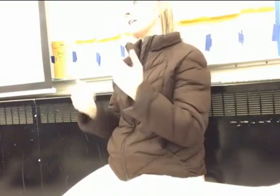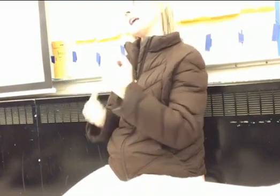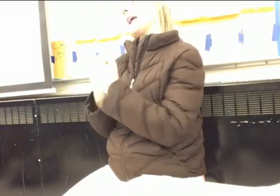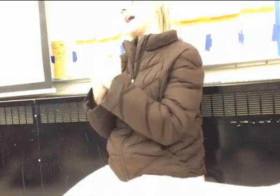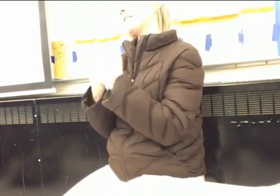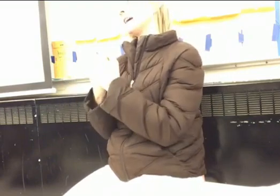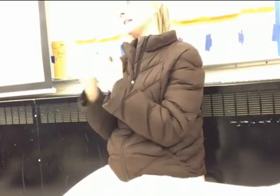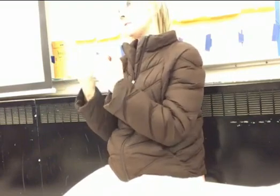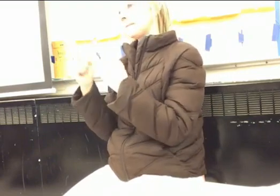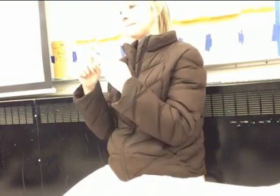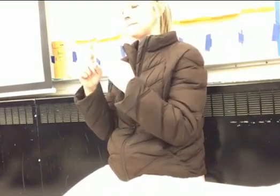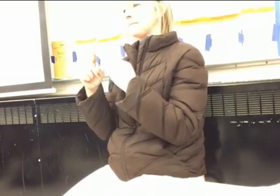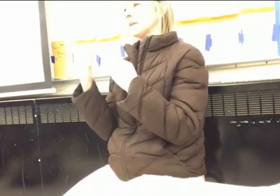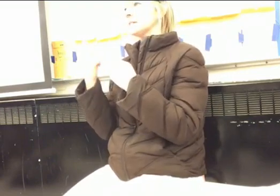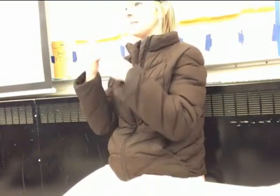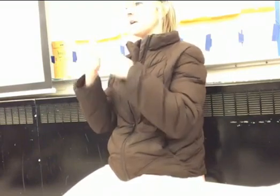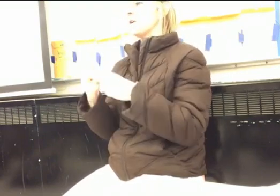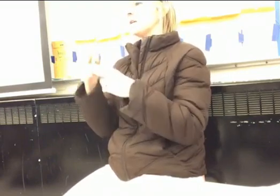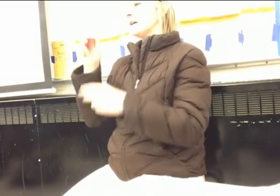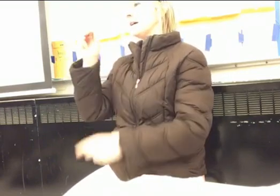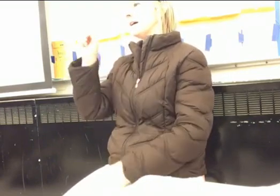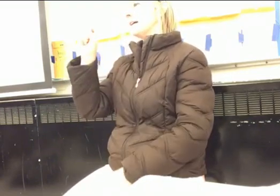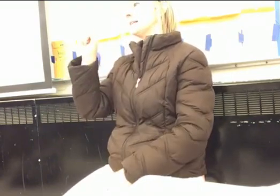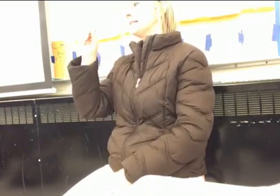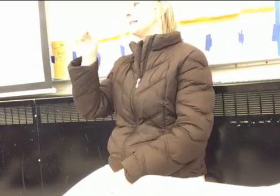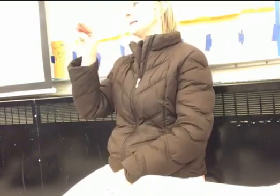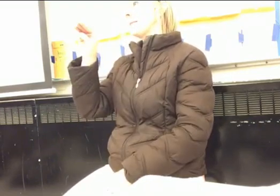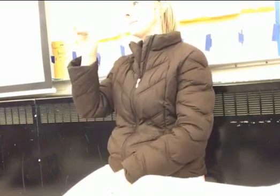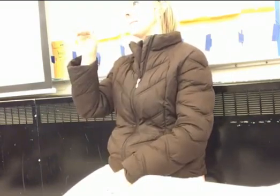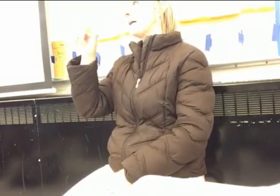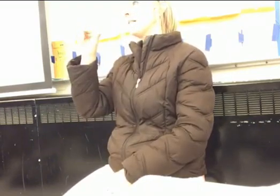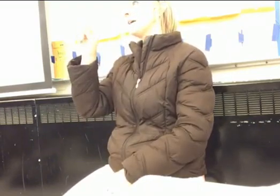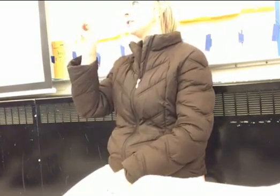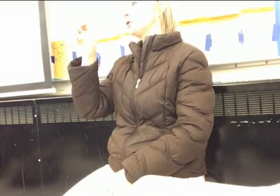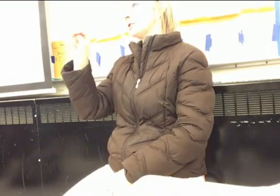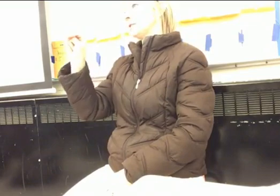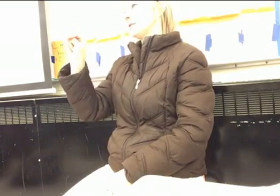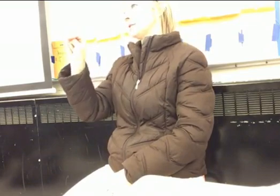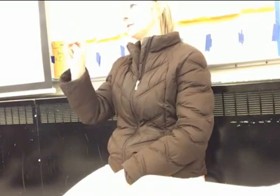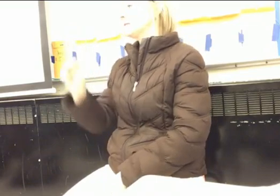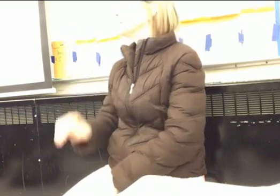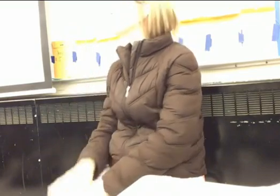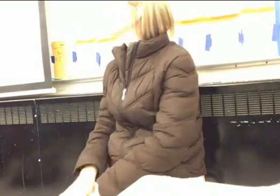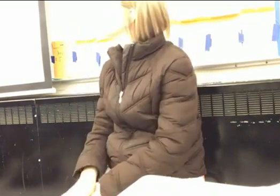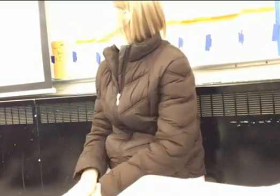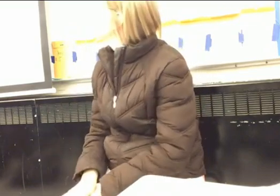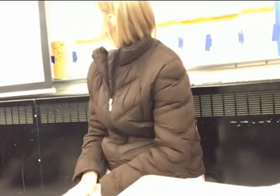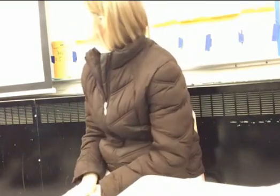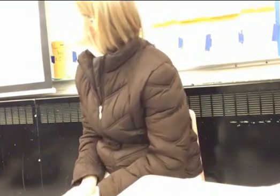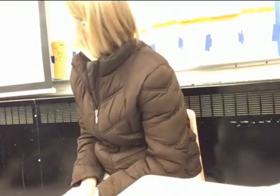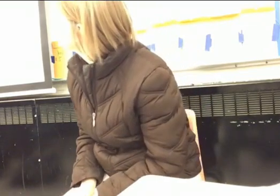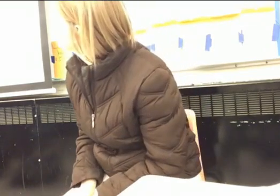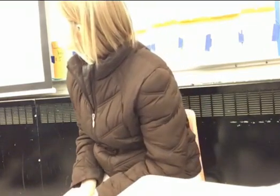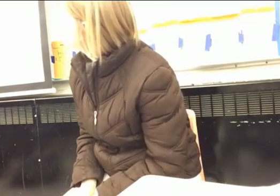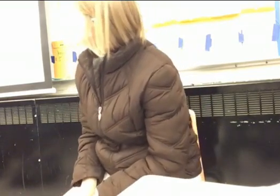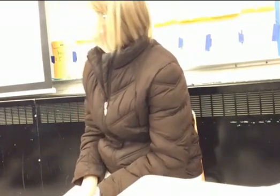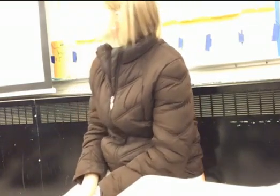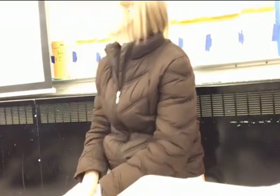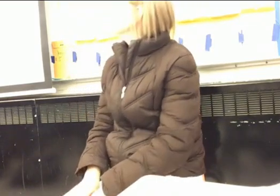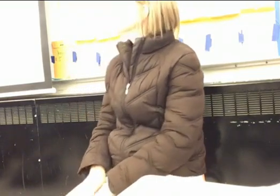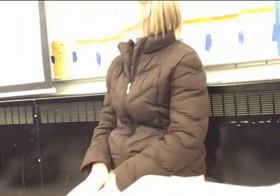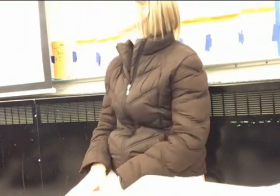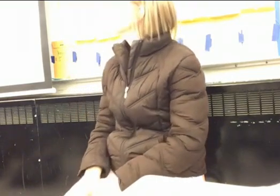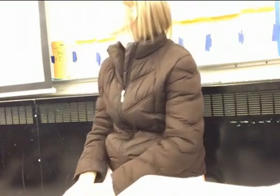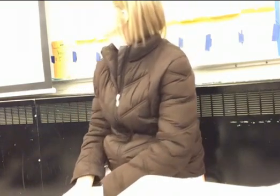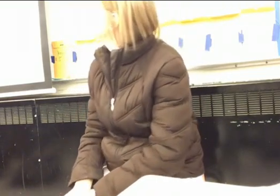for is what is known as assimilation, if you'll go ahead and highlight that. Now, in terms of reservations, here is